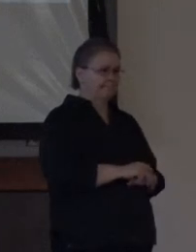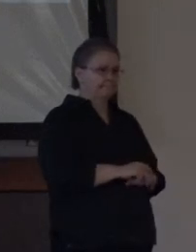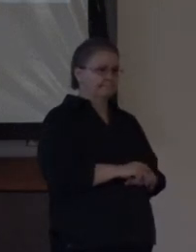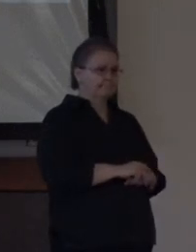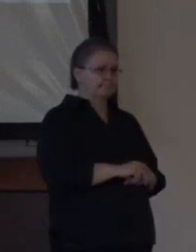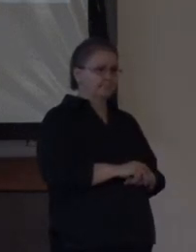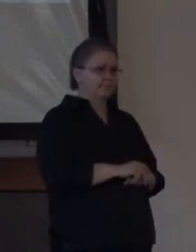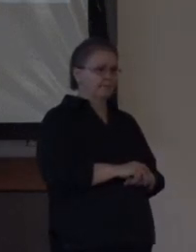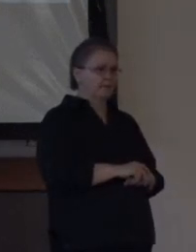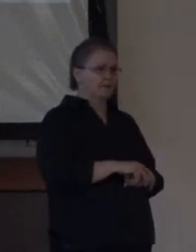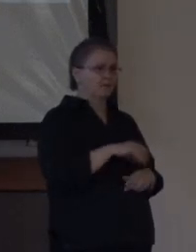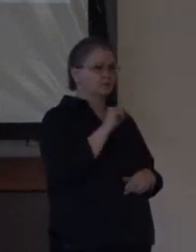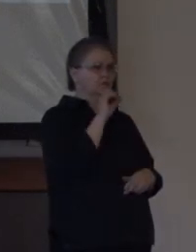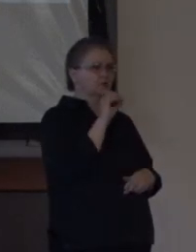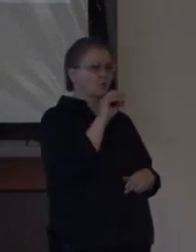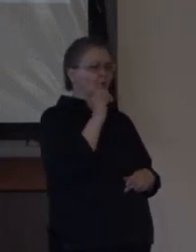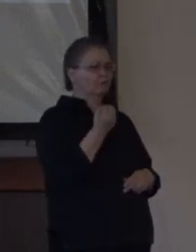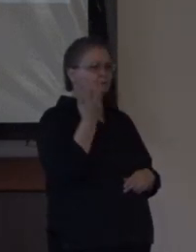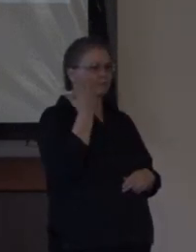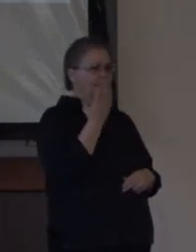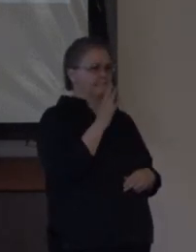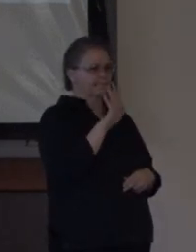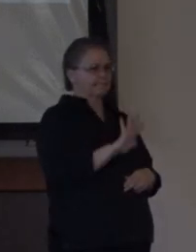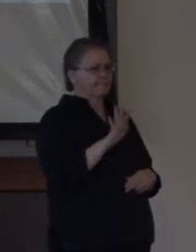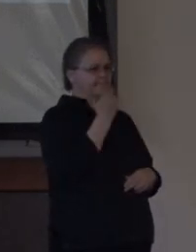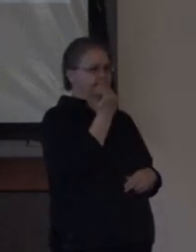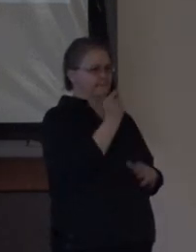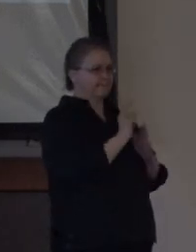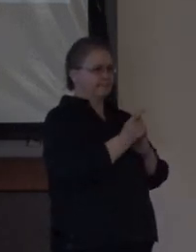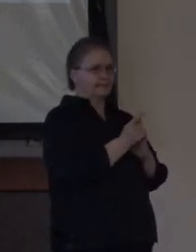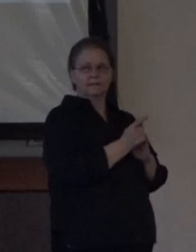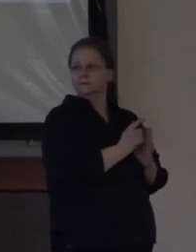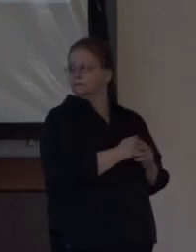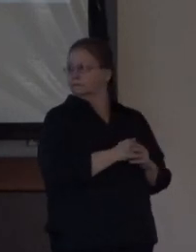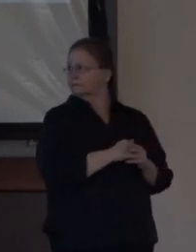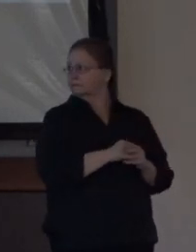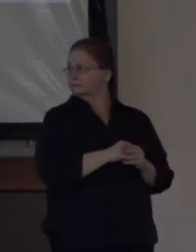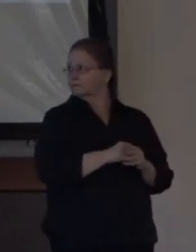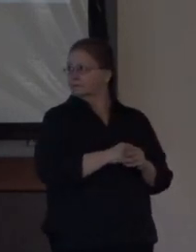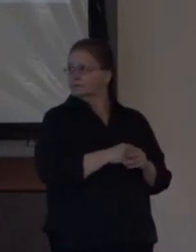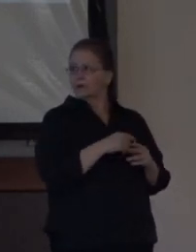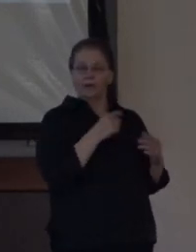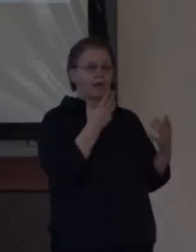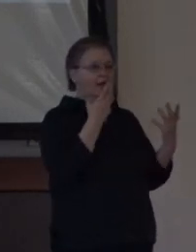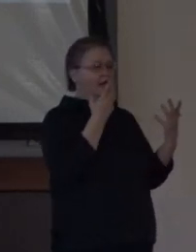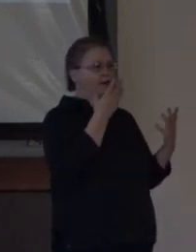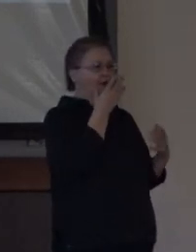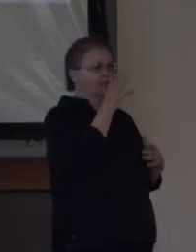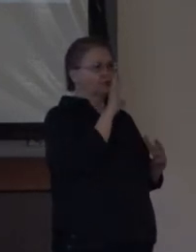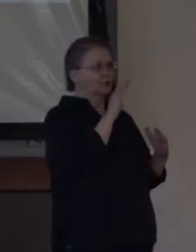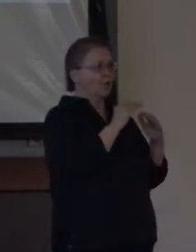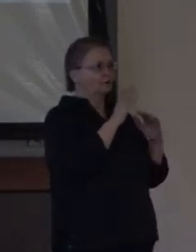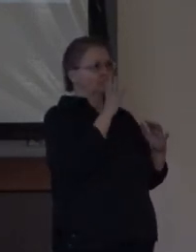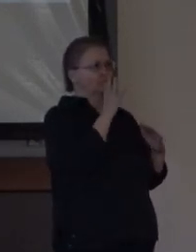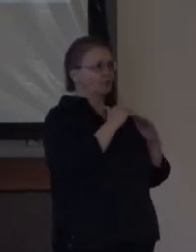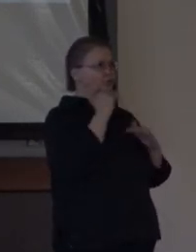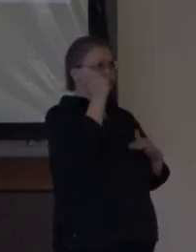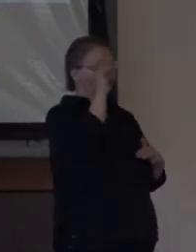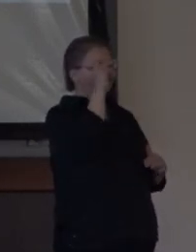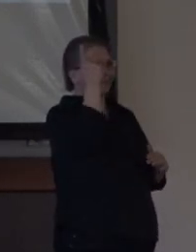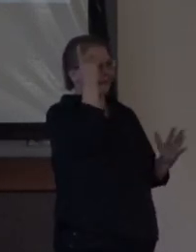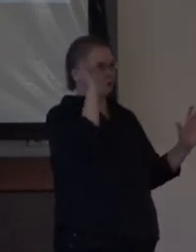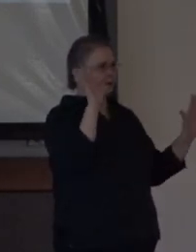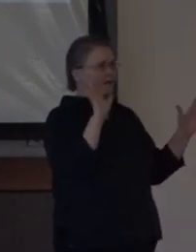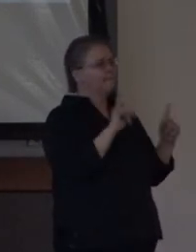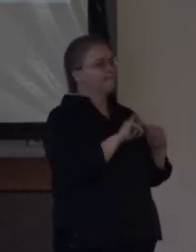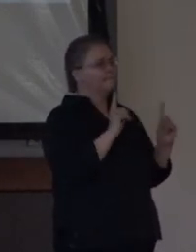So I think because I have 15 minutes, so I'm gonna try not to be do the political thing and talk way too much. But